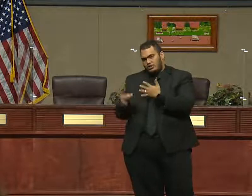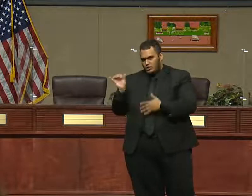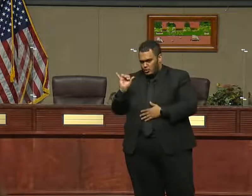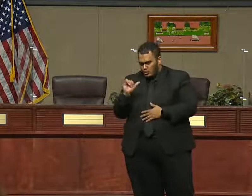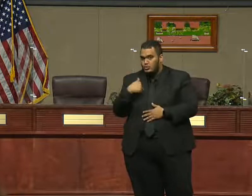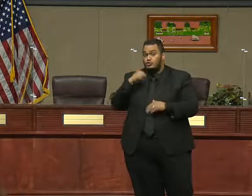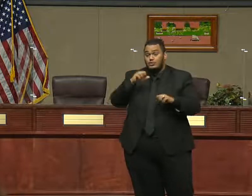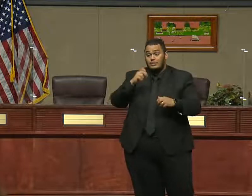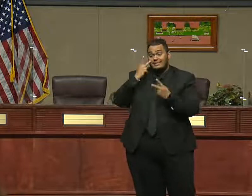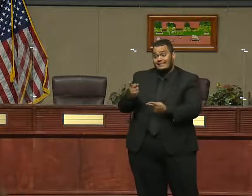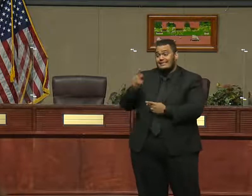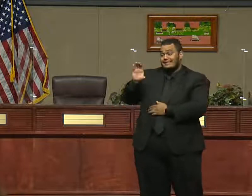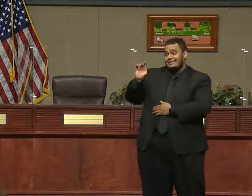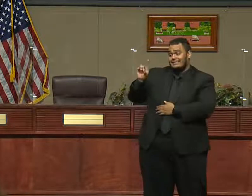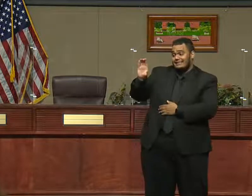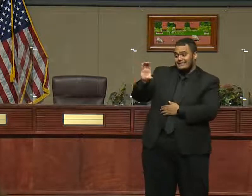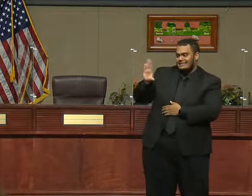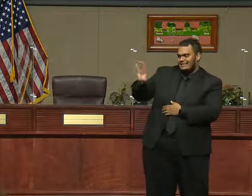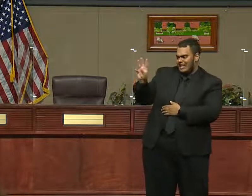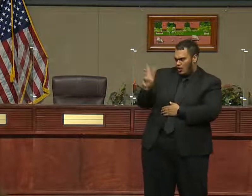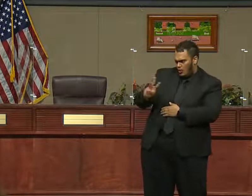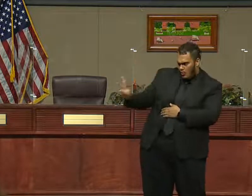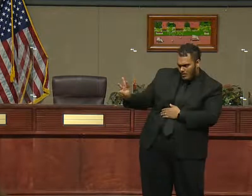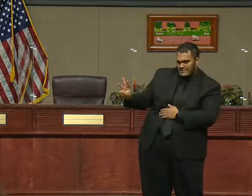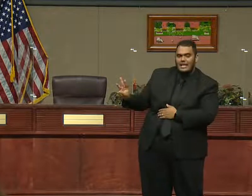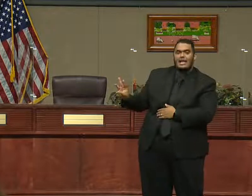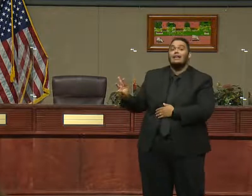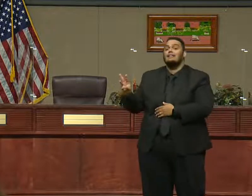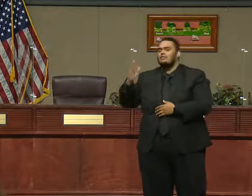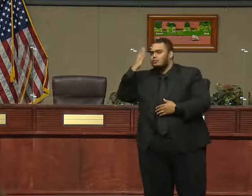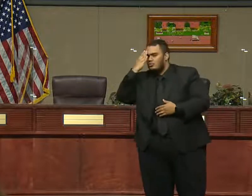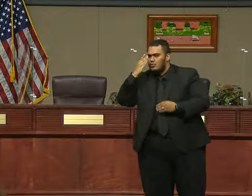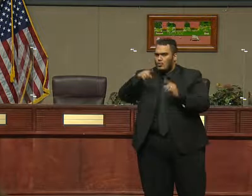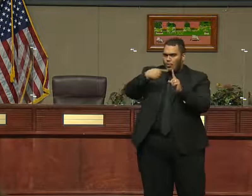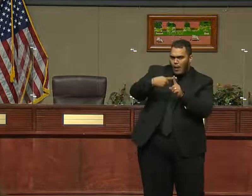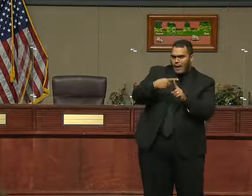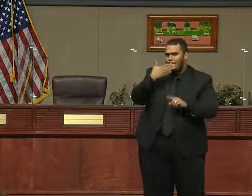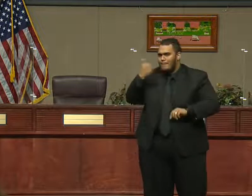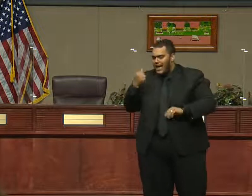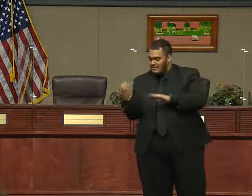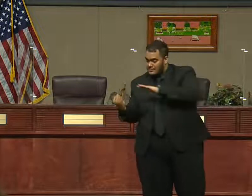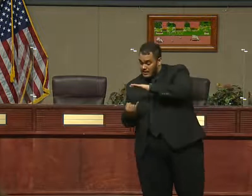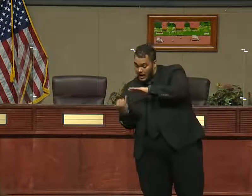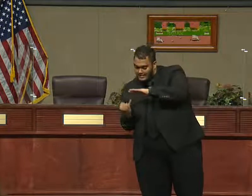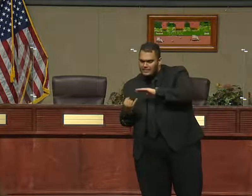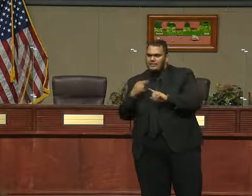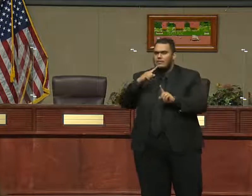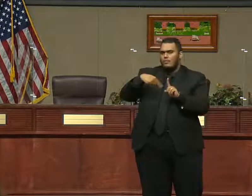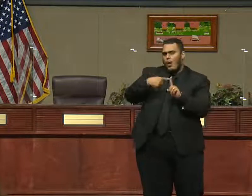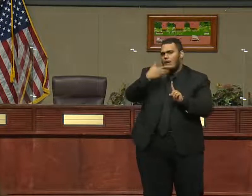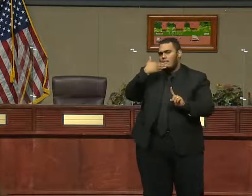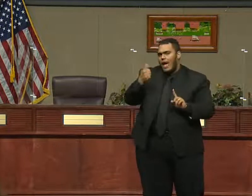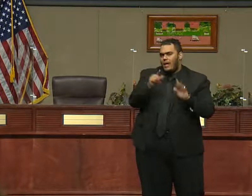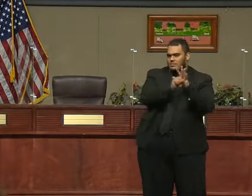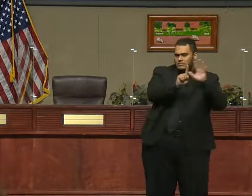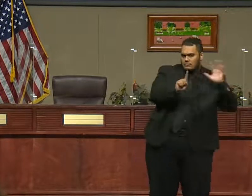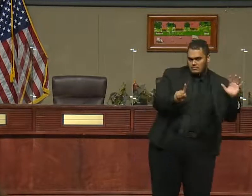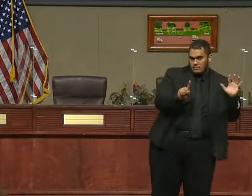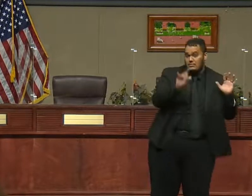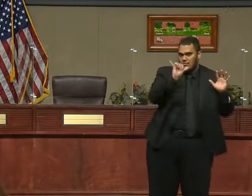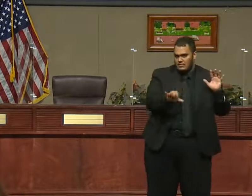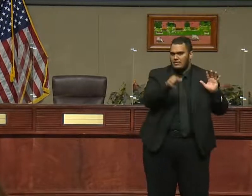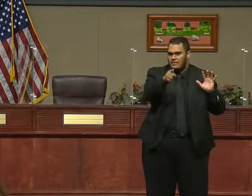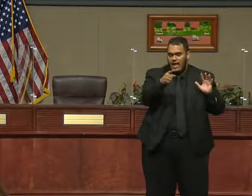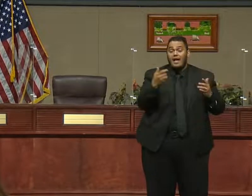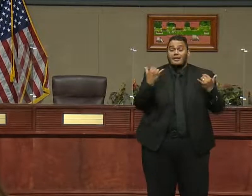website for how to quarantine, when to quarantine and when to isolate. So with that, I'll end it and turn it back to the mayor, and